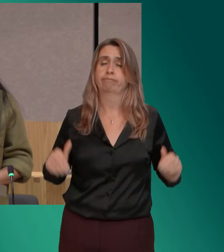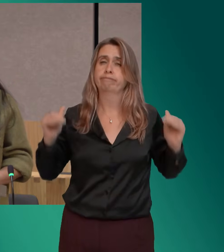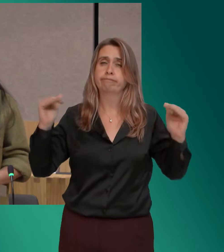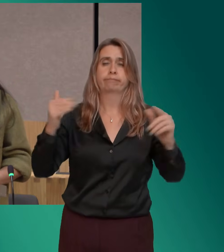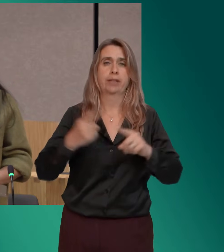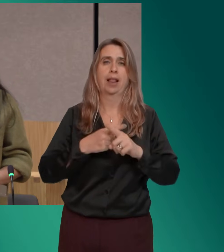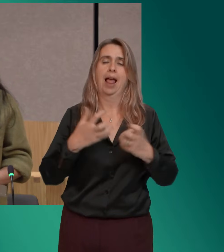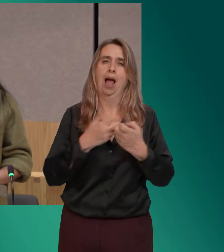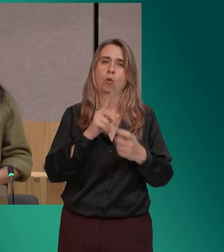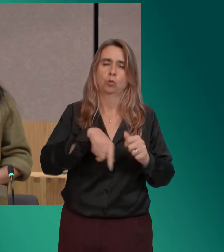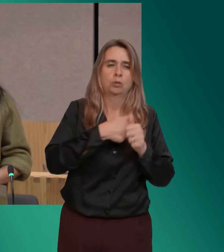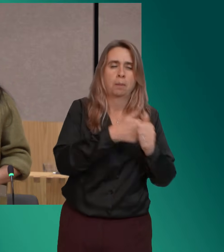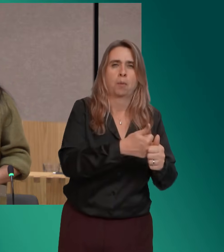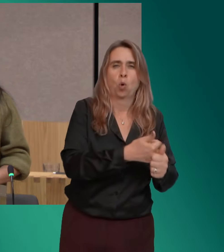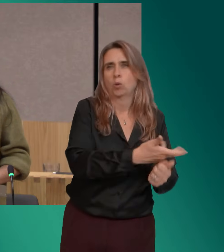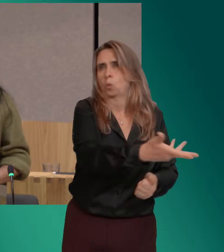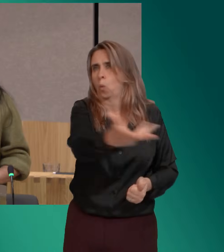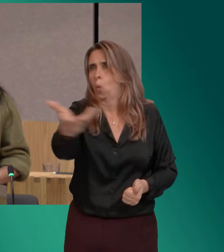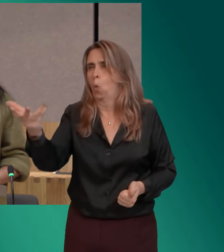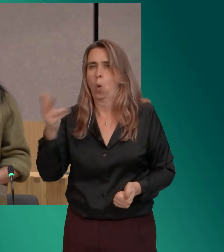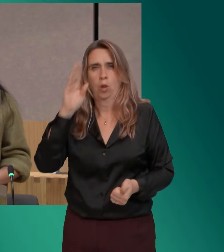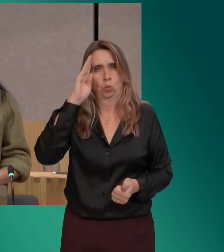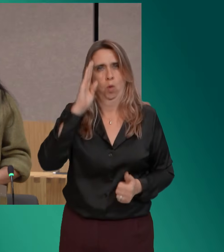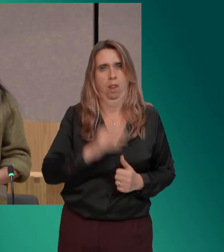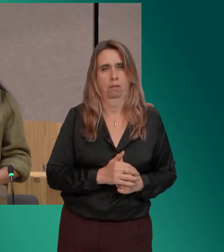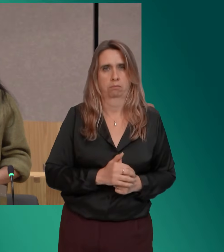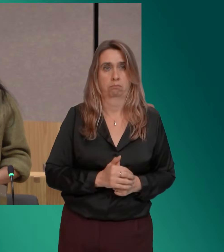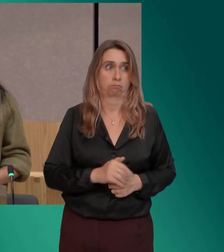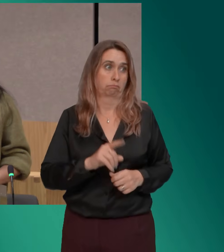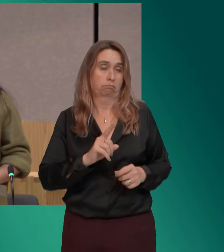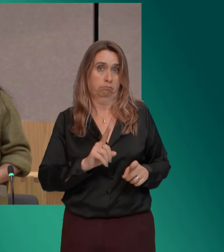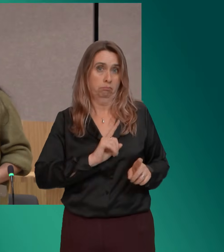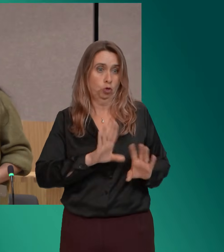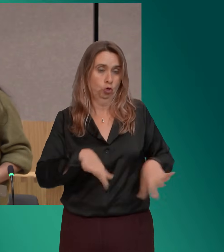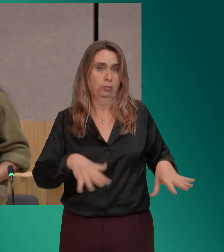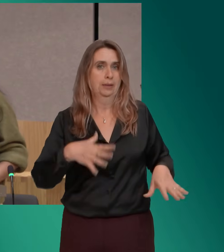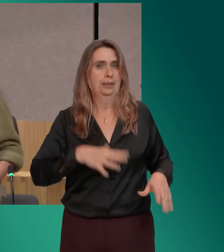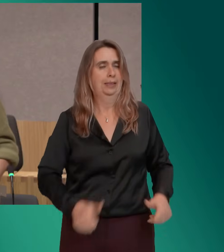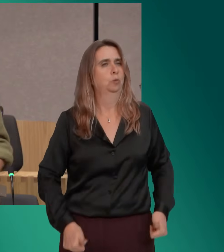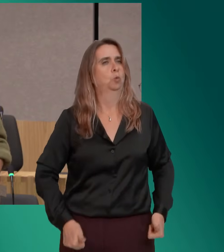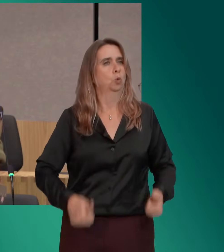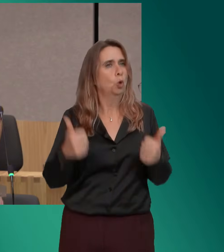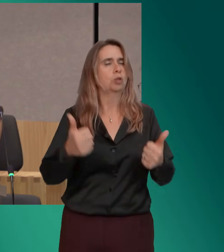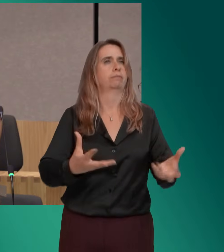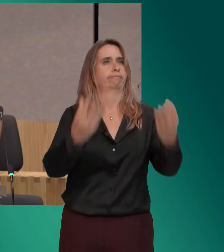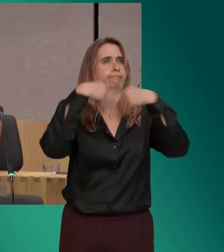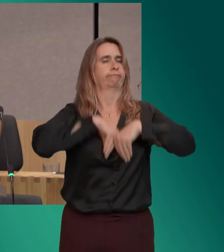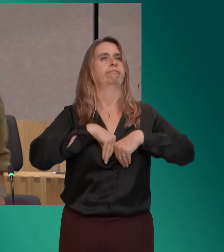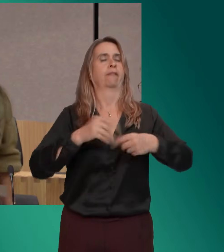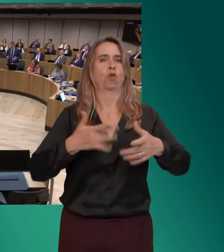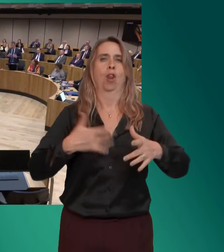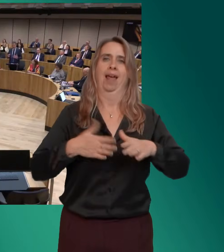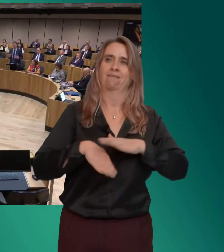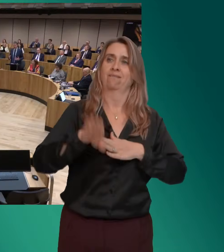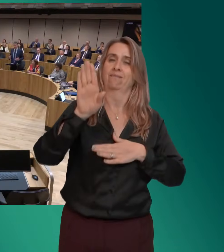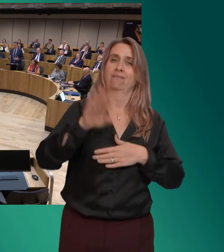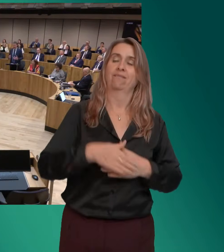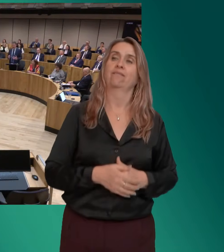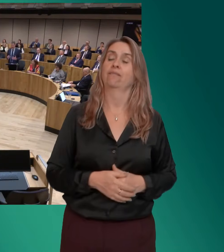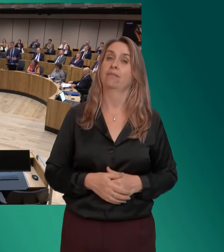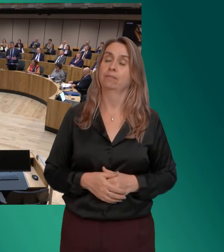school community into action to give all children in Wales the best possible start in life? I'm glad the member used the word mission. This